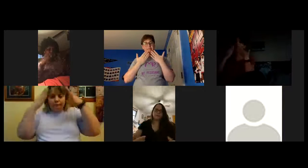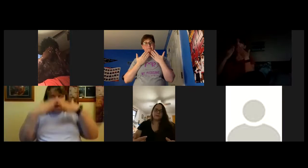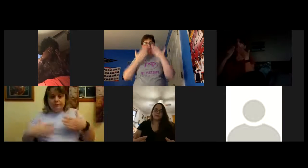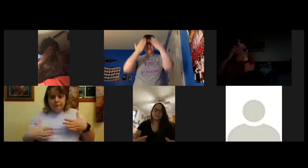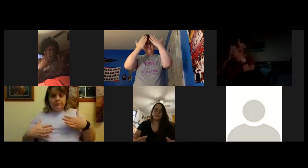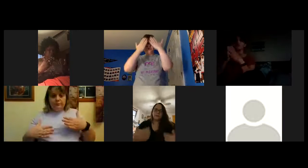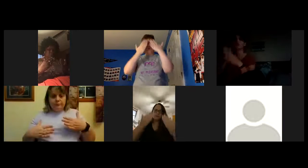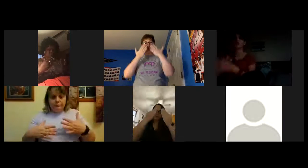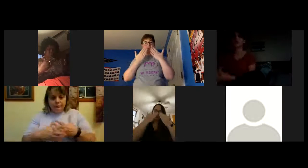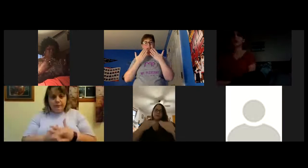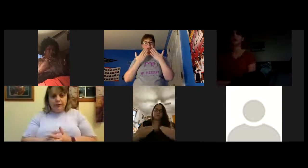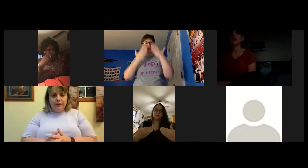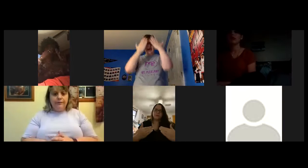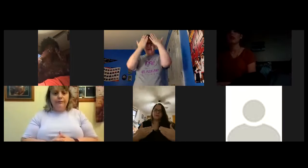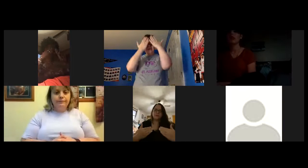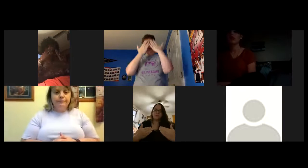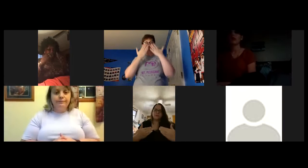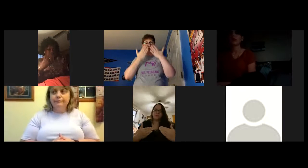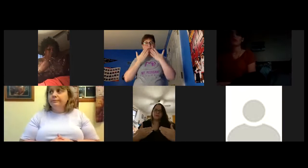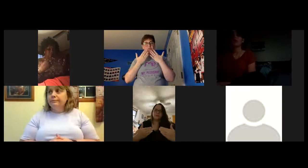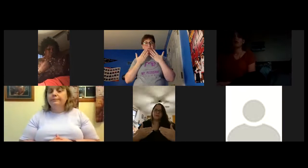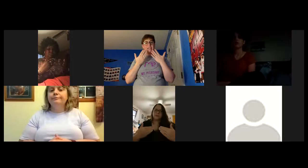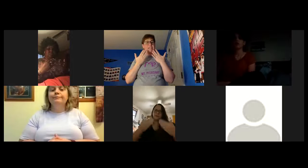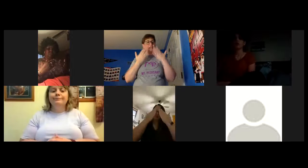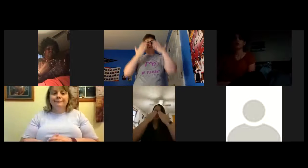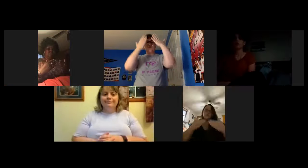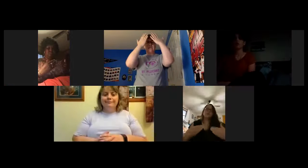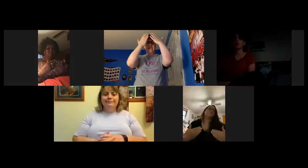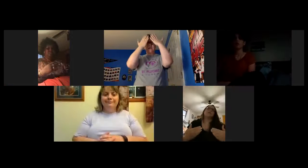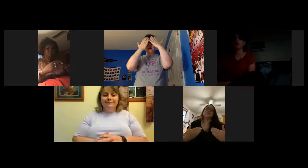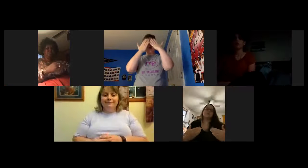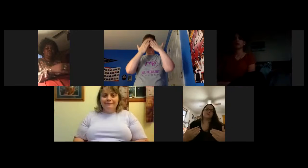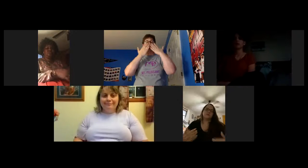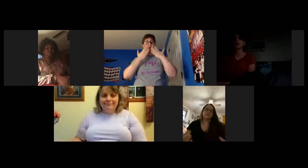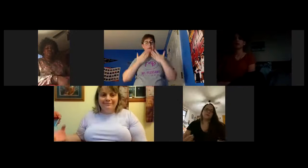sad. So you want to use both hands and just go down your face. It's like you're